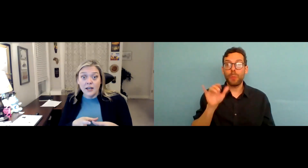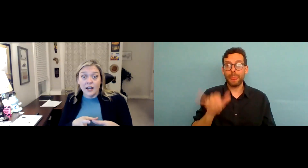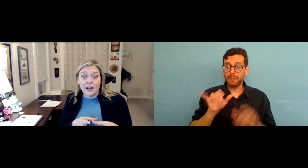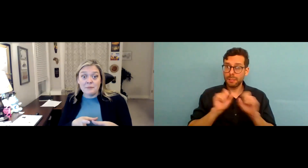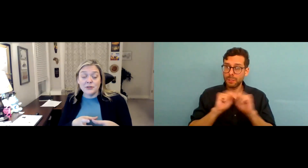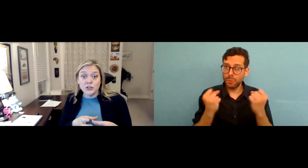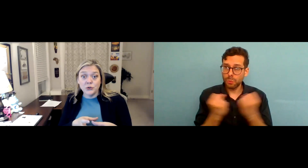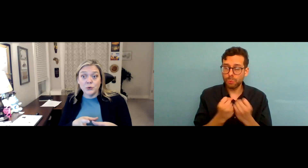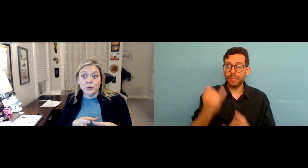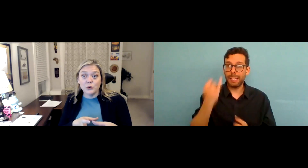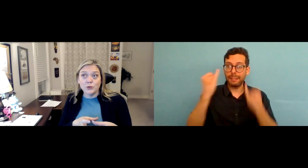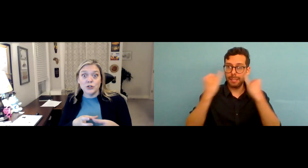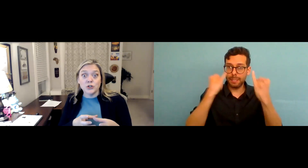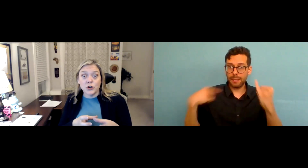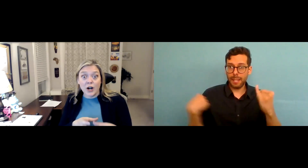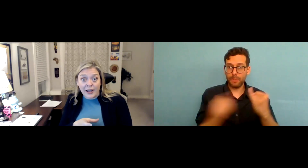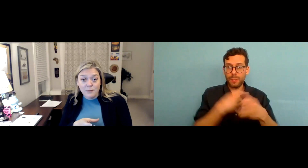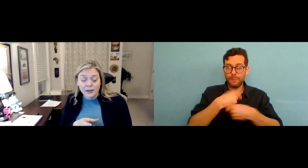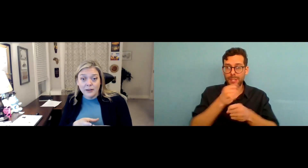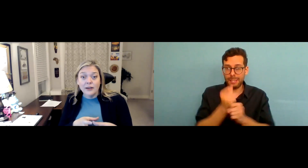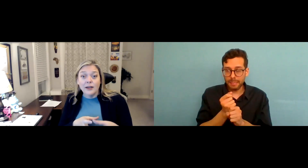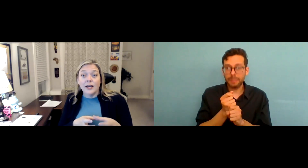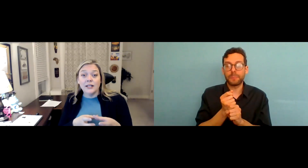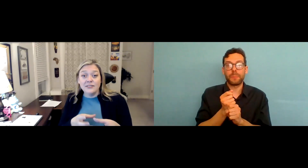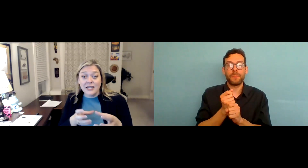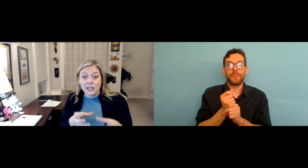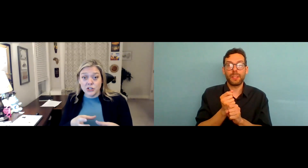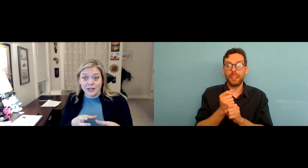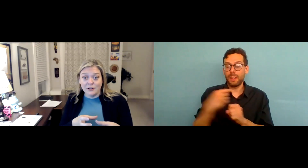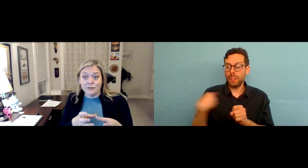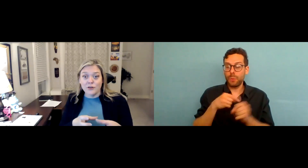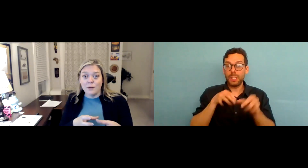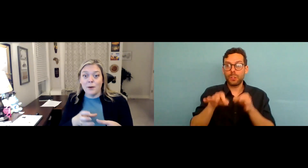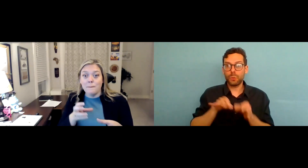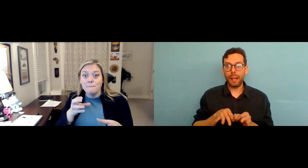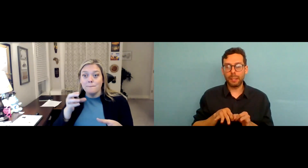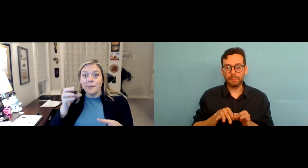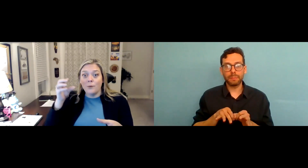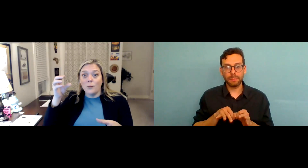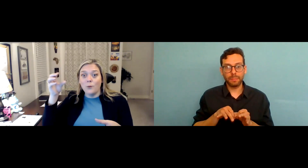created to describe a deviation from